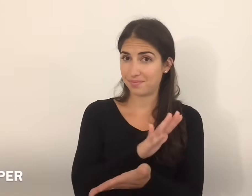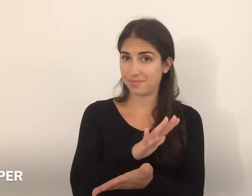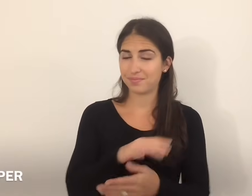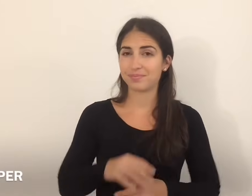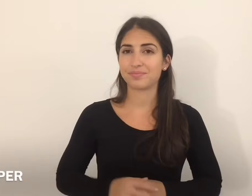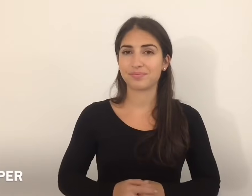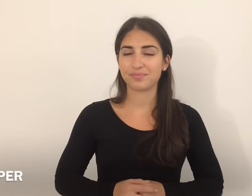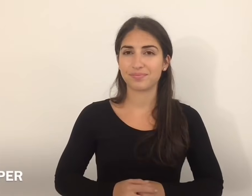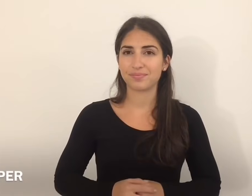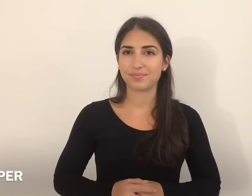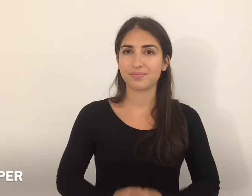Paper.